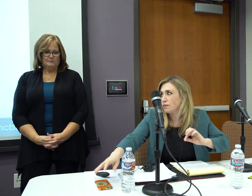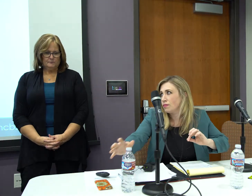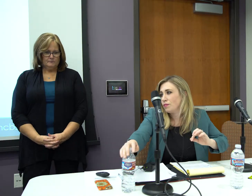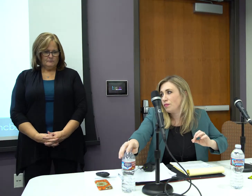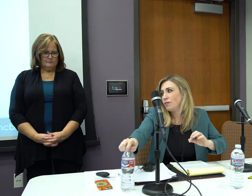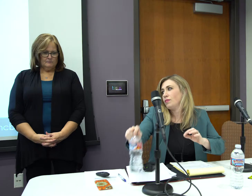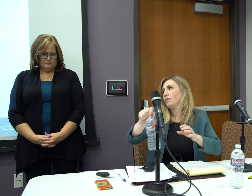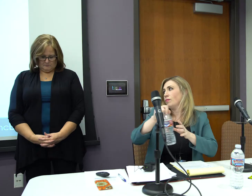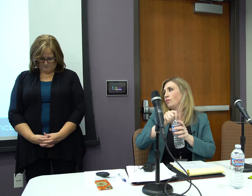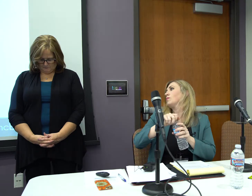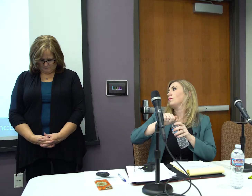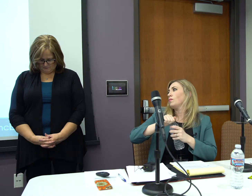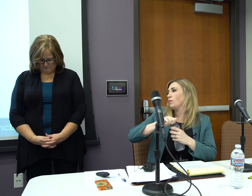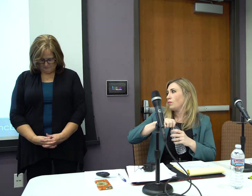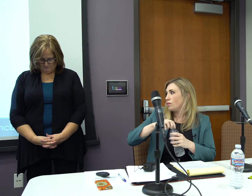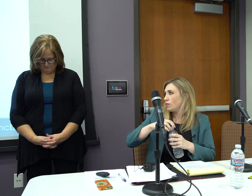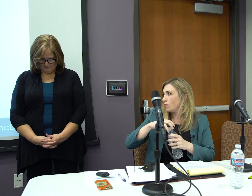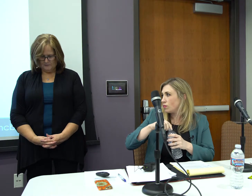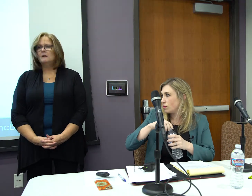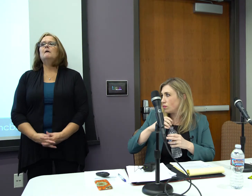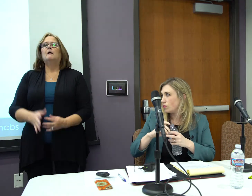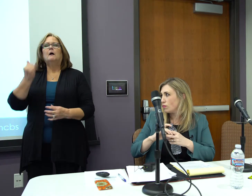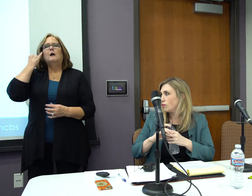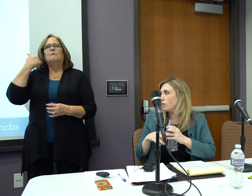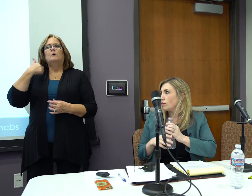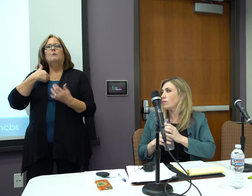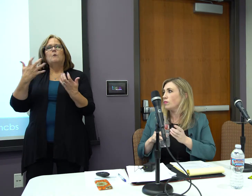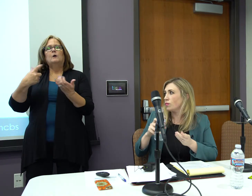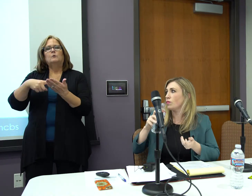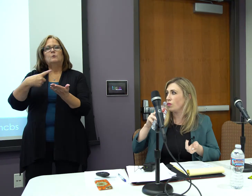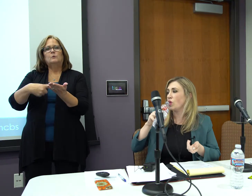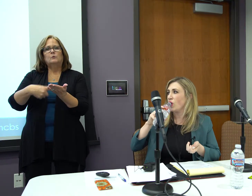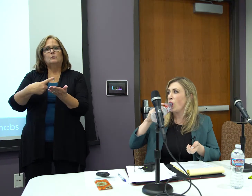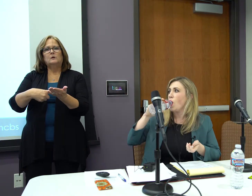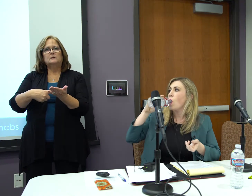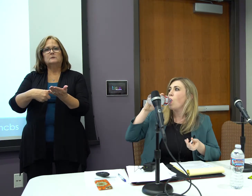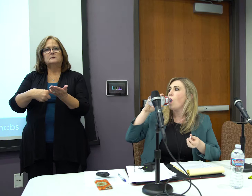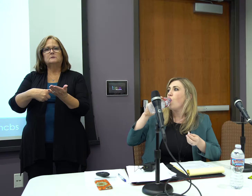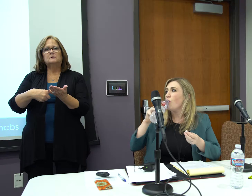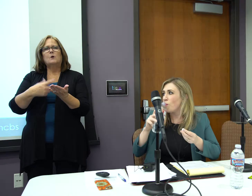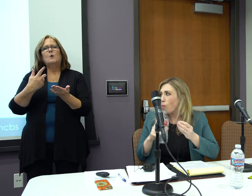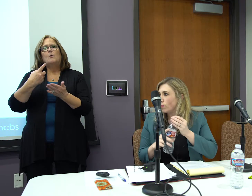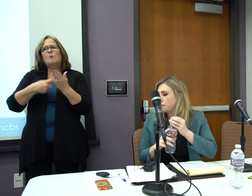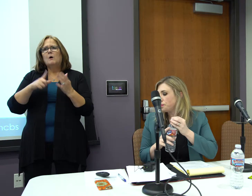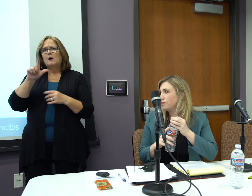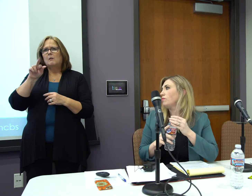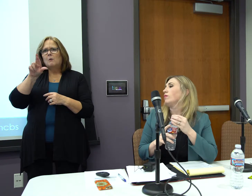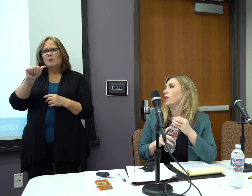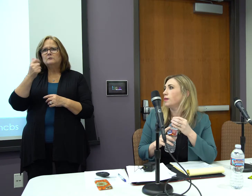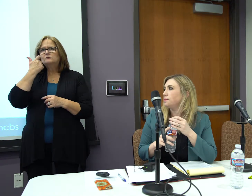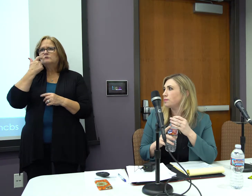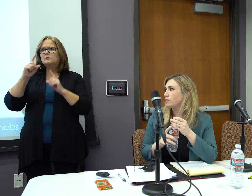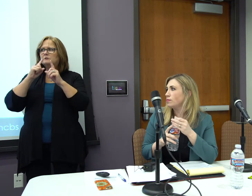If we wanted to discuss sort of what Laura just talked about, or